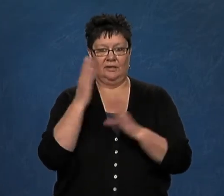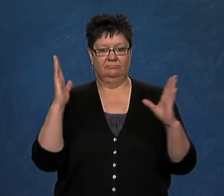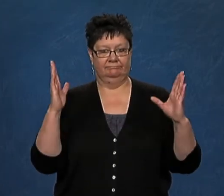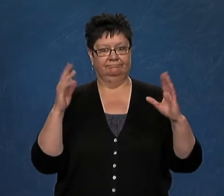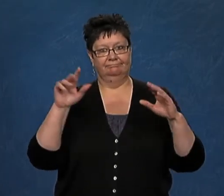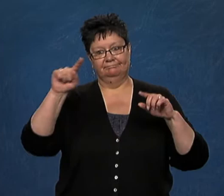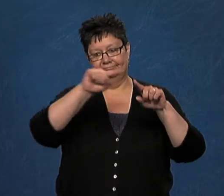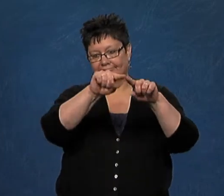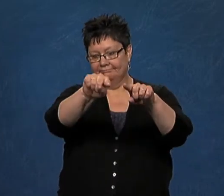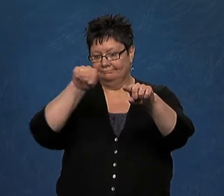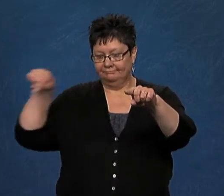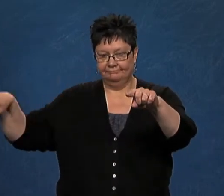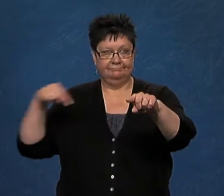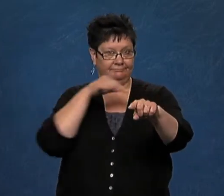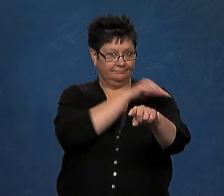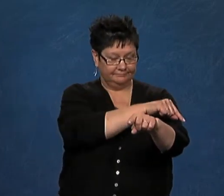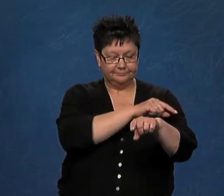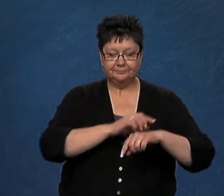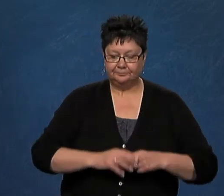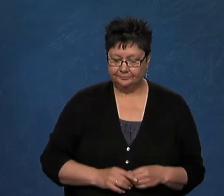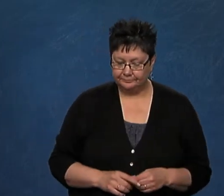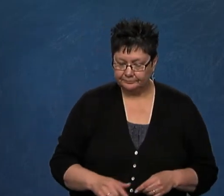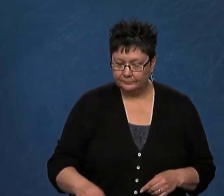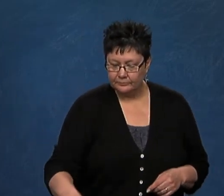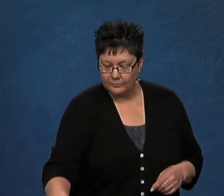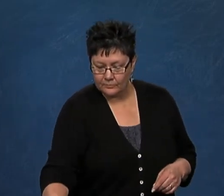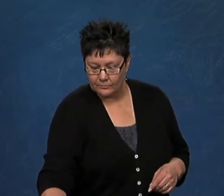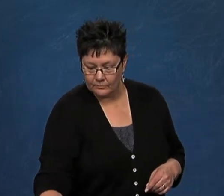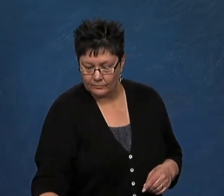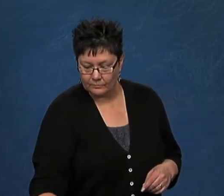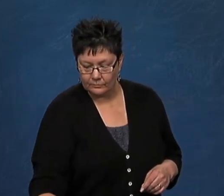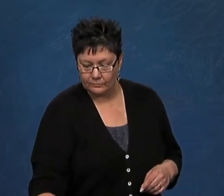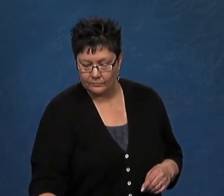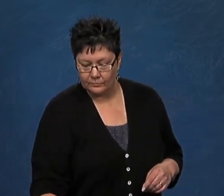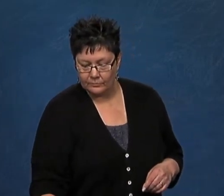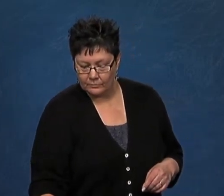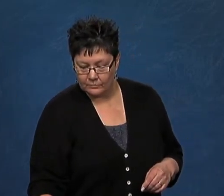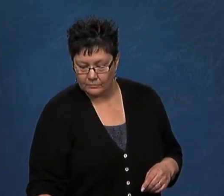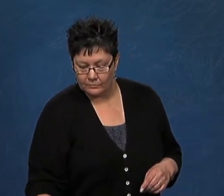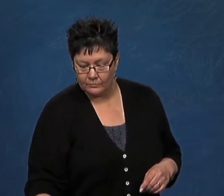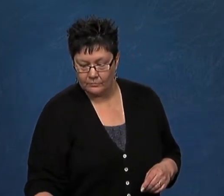do use that 3 location remote setup.